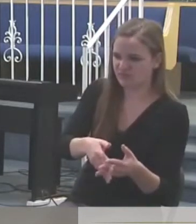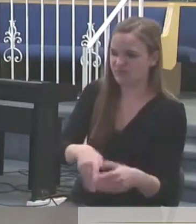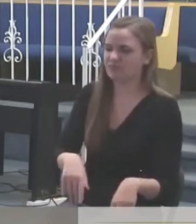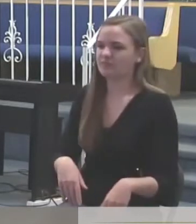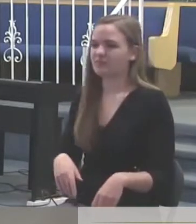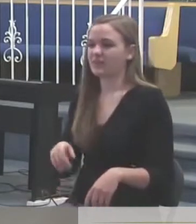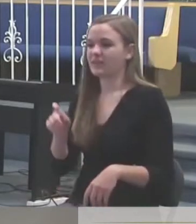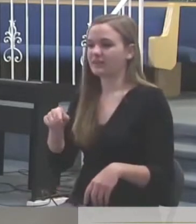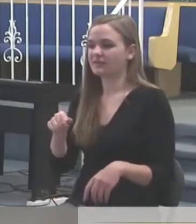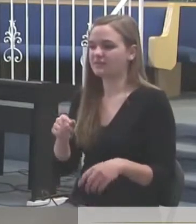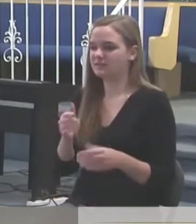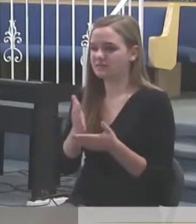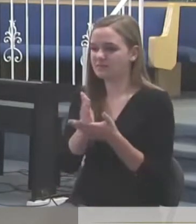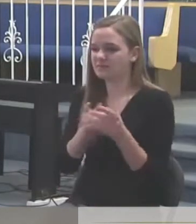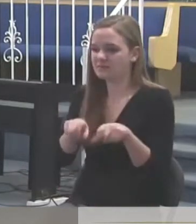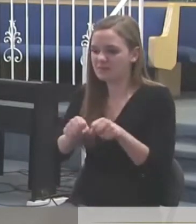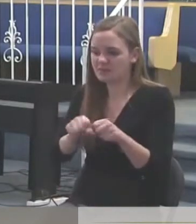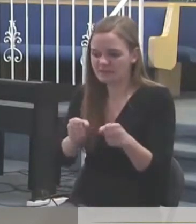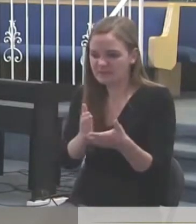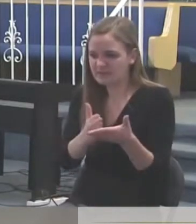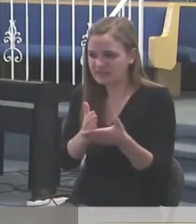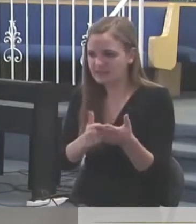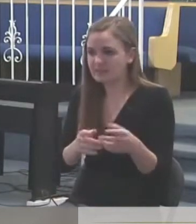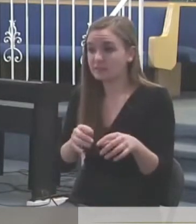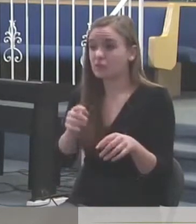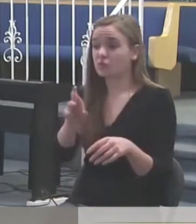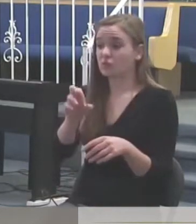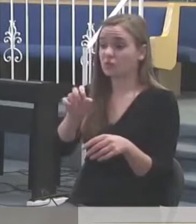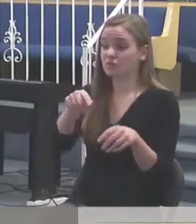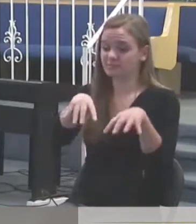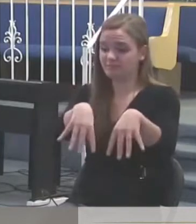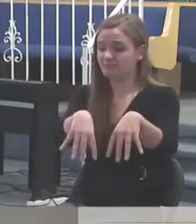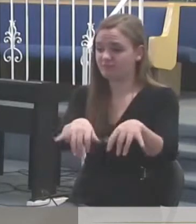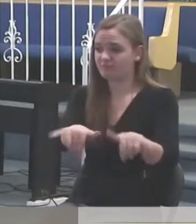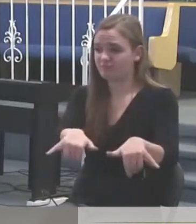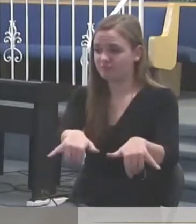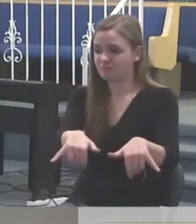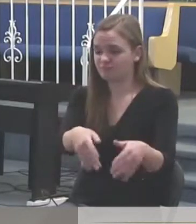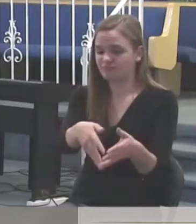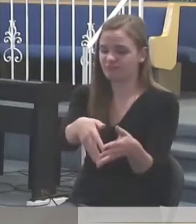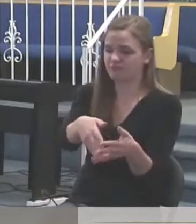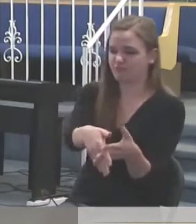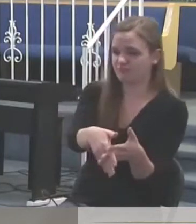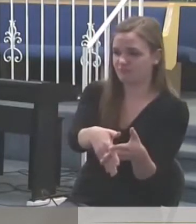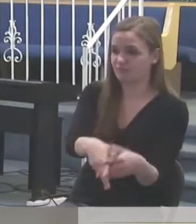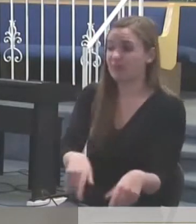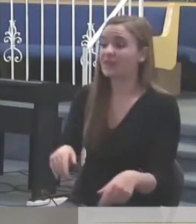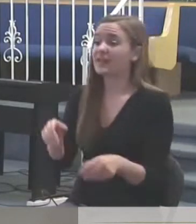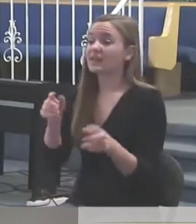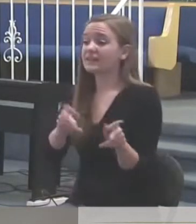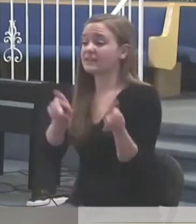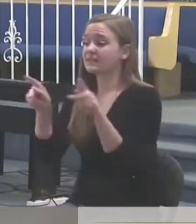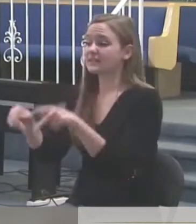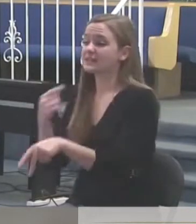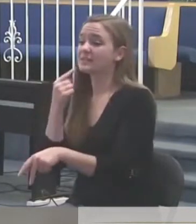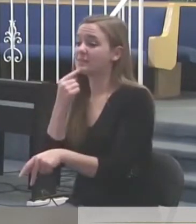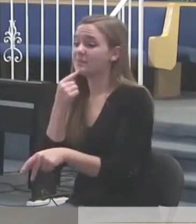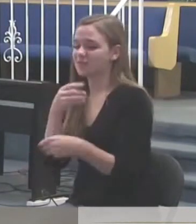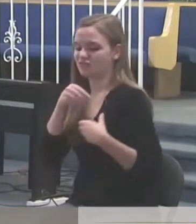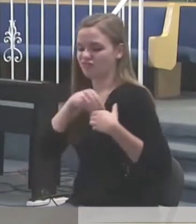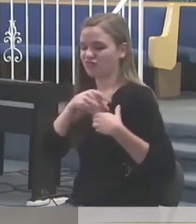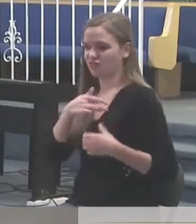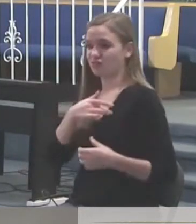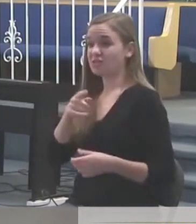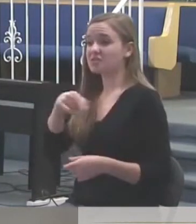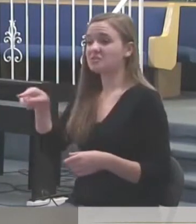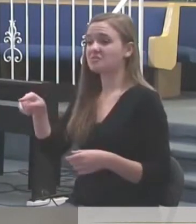break pieces off, but the root stayed. When you allow bitterness to get in your heart, you can pretend like it's not